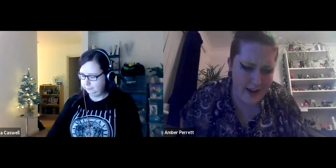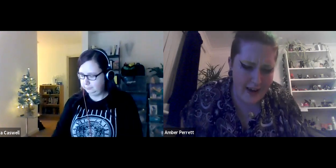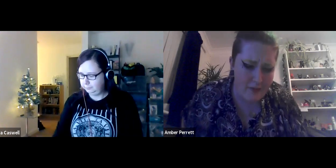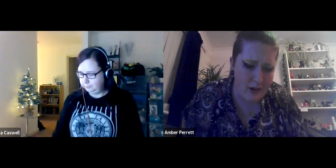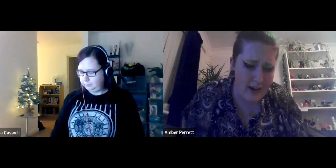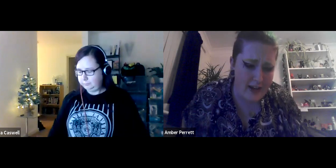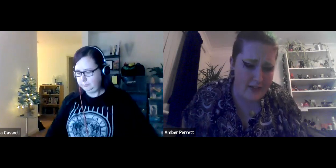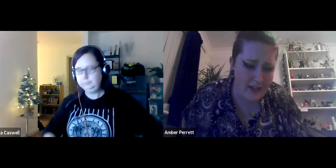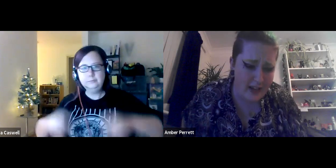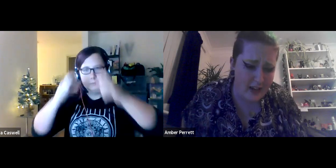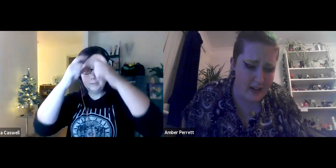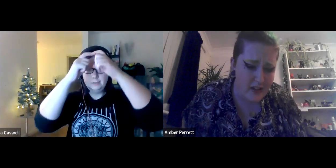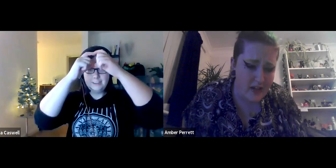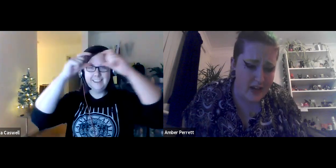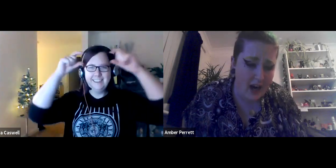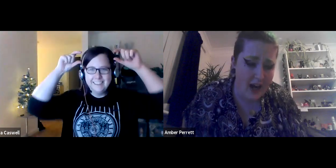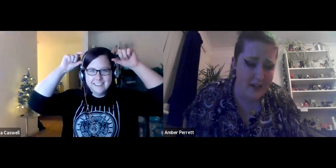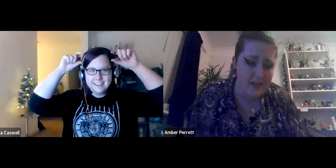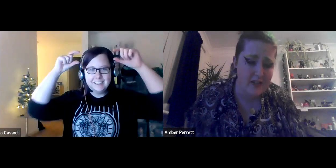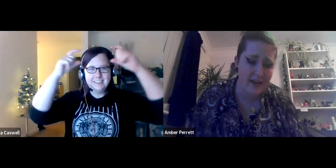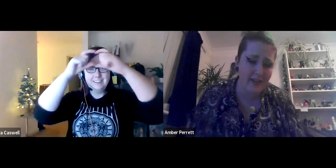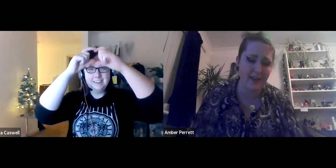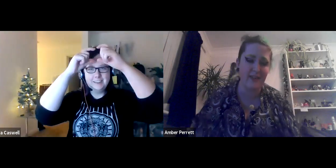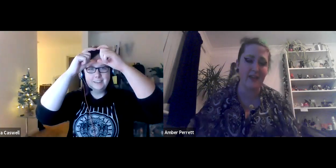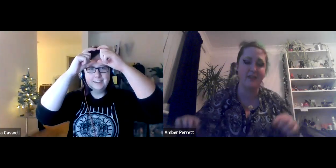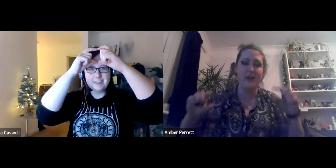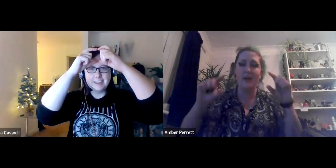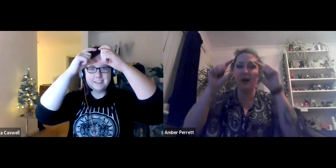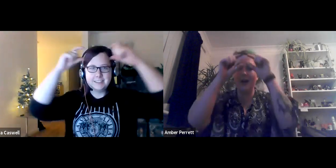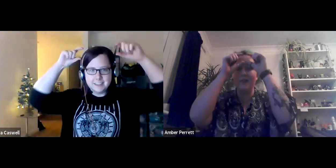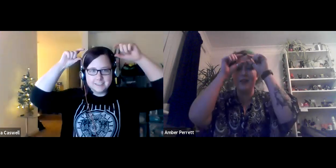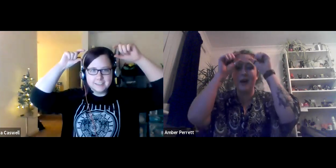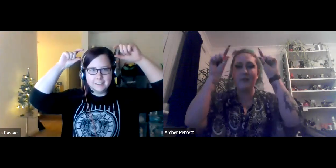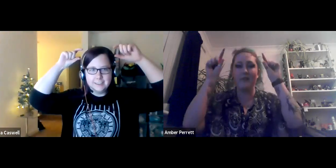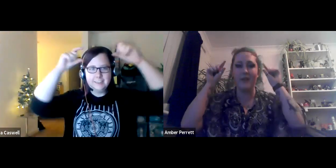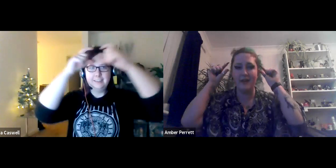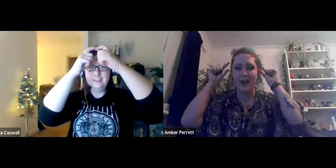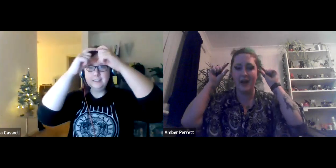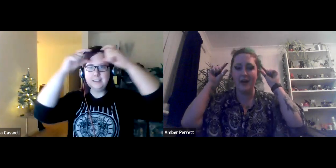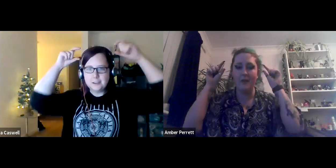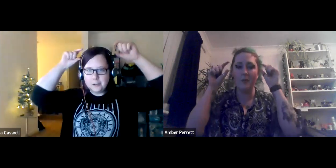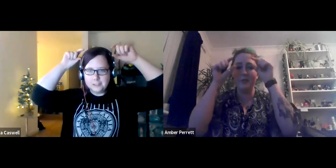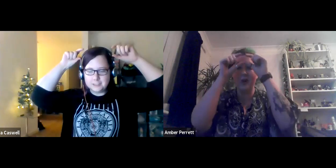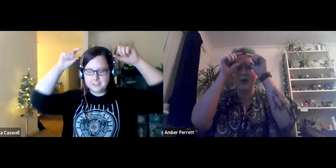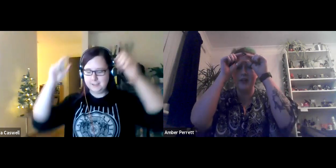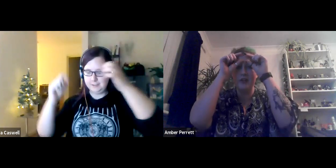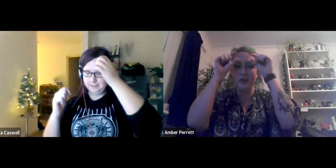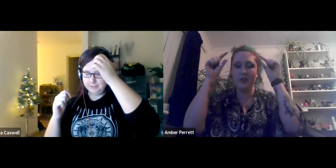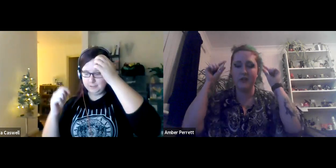I didn't write any of this in English. I think that says it's was that, wasn't it? Yeah. Yeah, college is that.